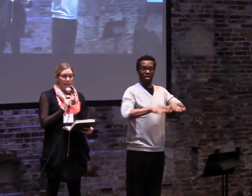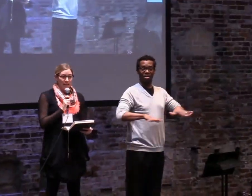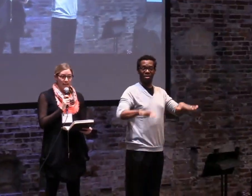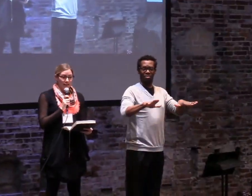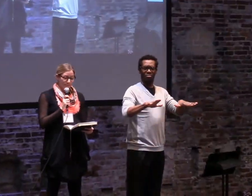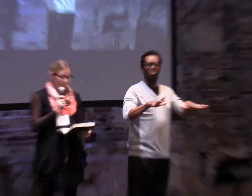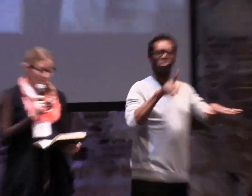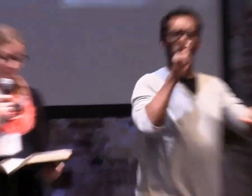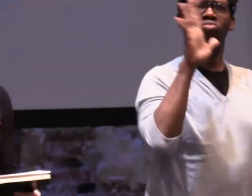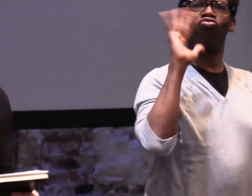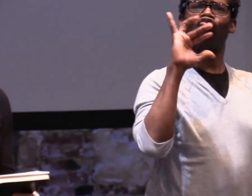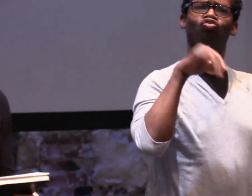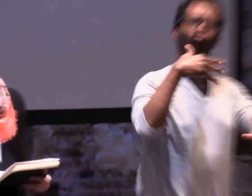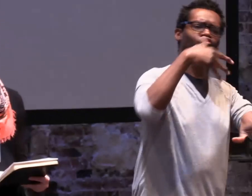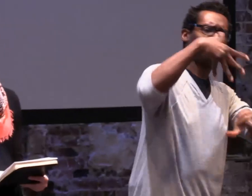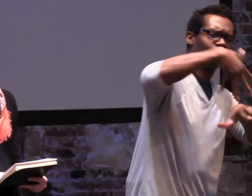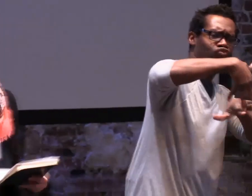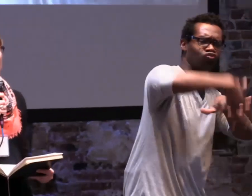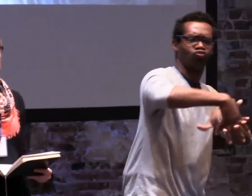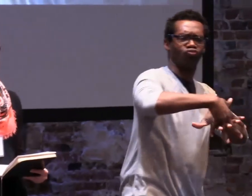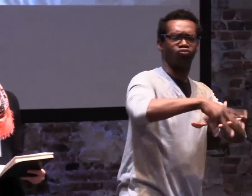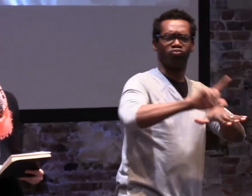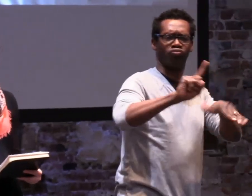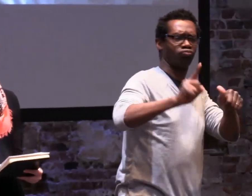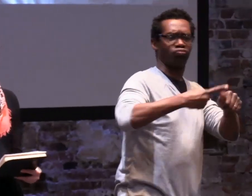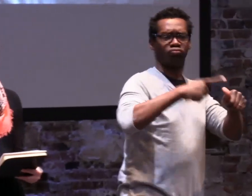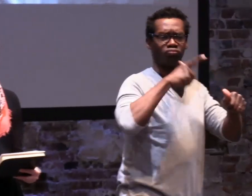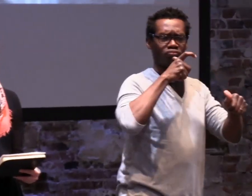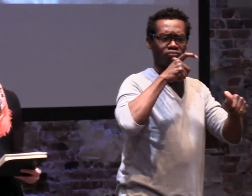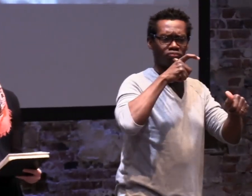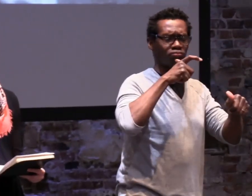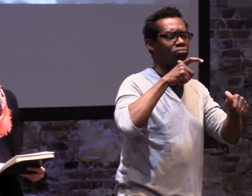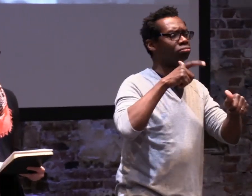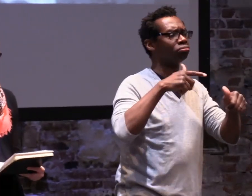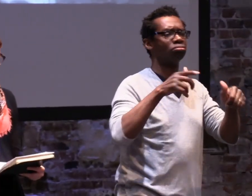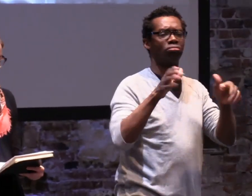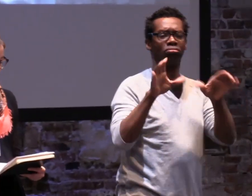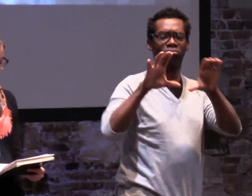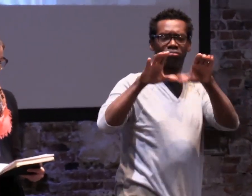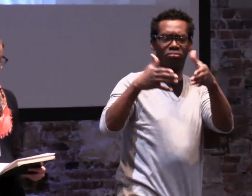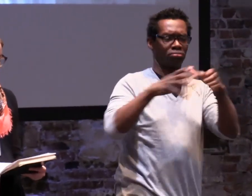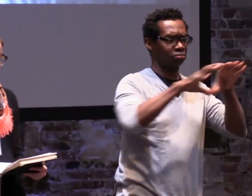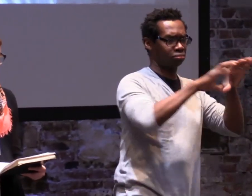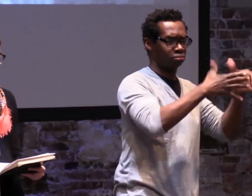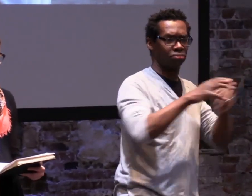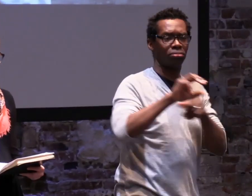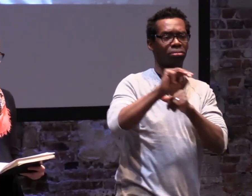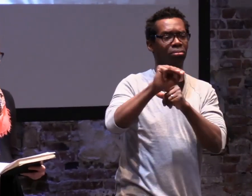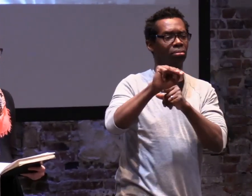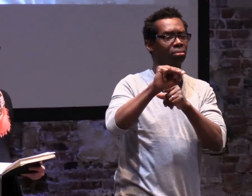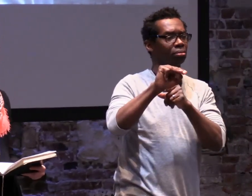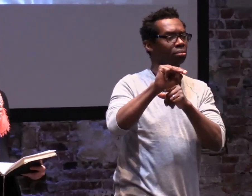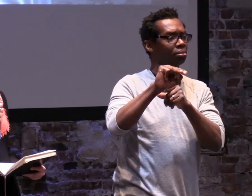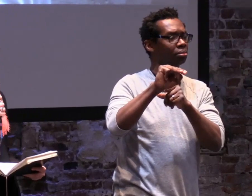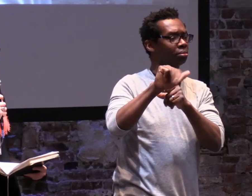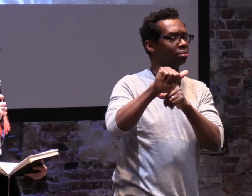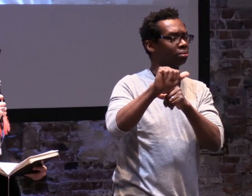place, the Massachusetts and the Wampanoag peoples, and pay my respect to their